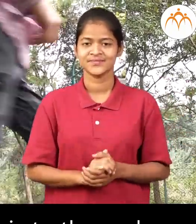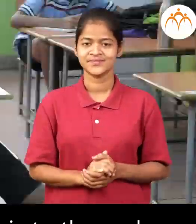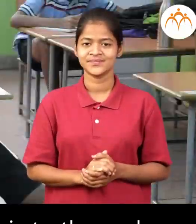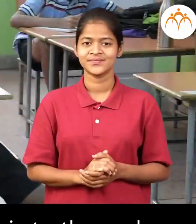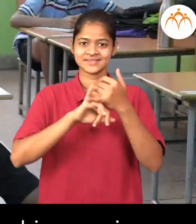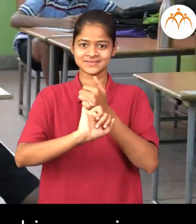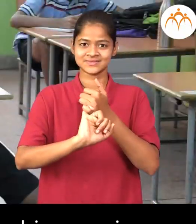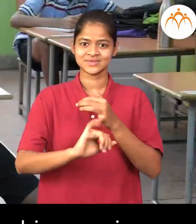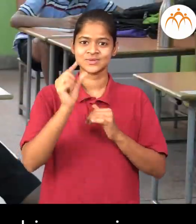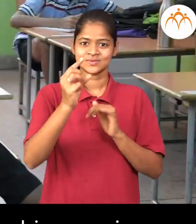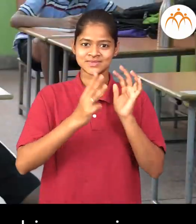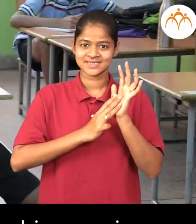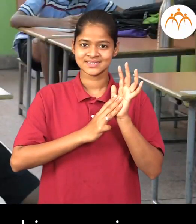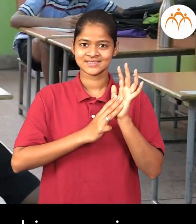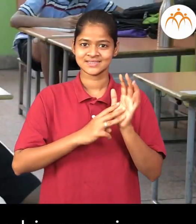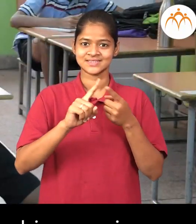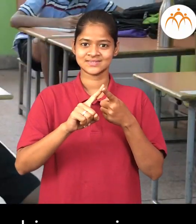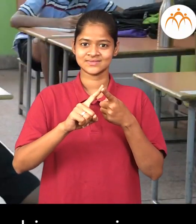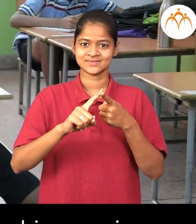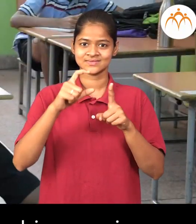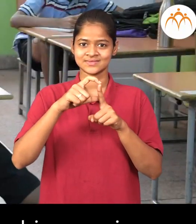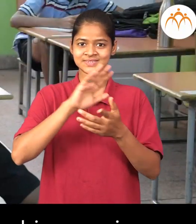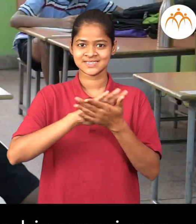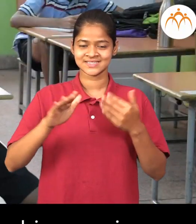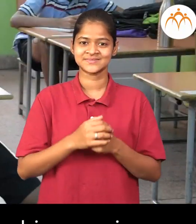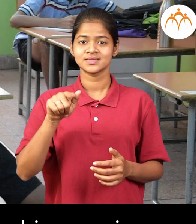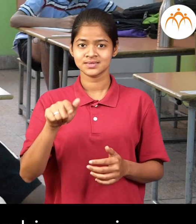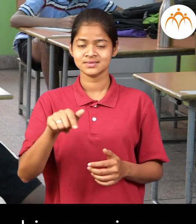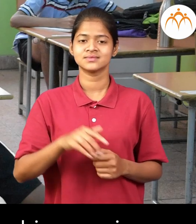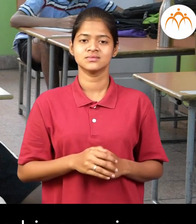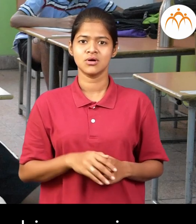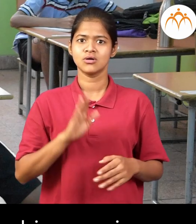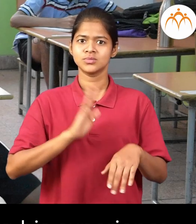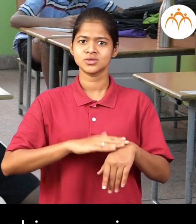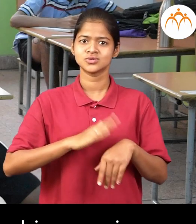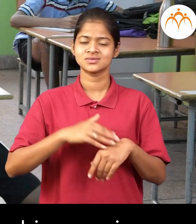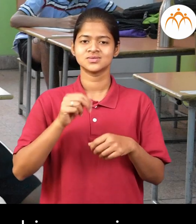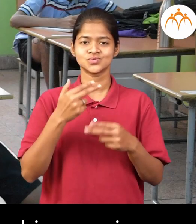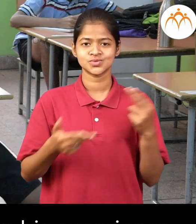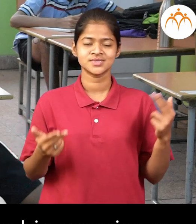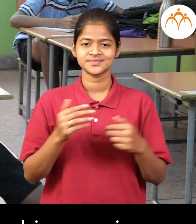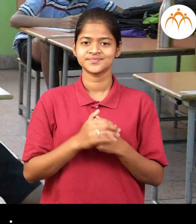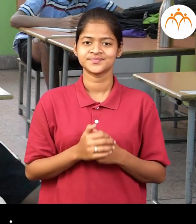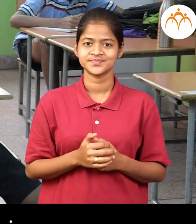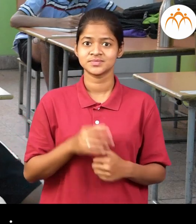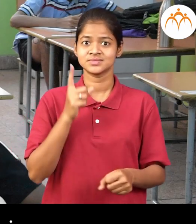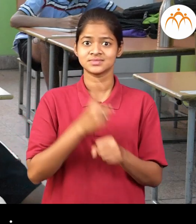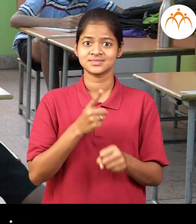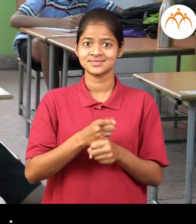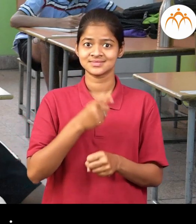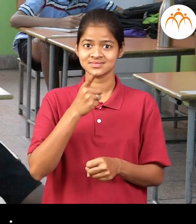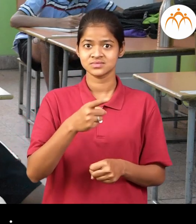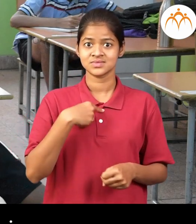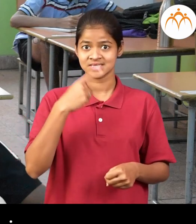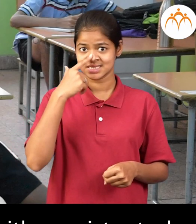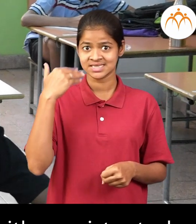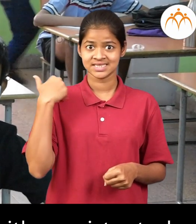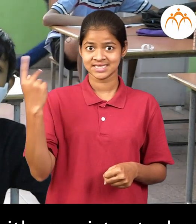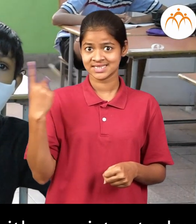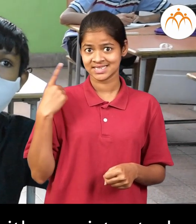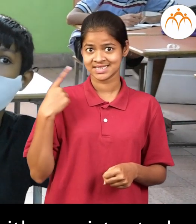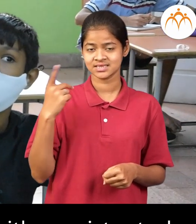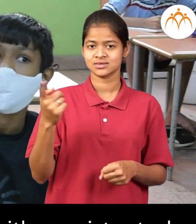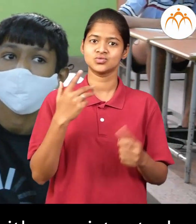park. Now, Sumedh is narrating his experience. Let us listen to him.